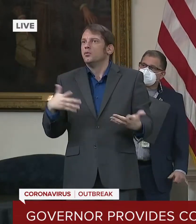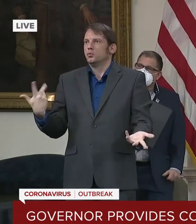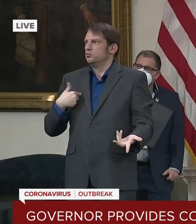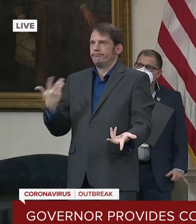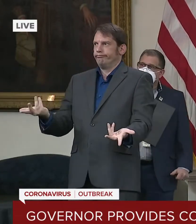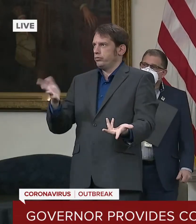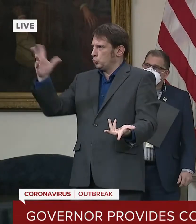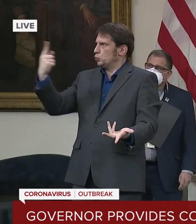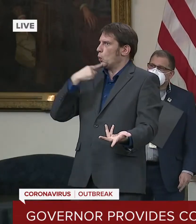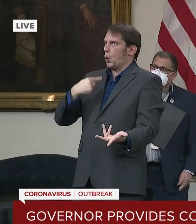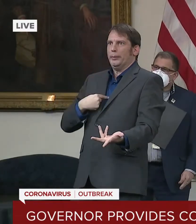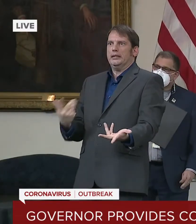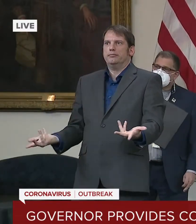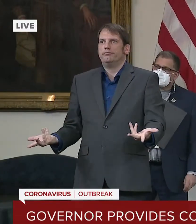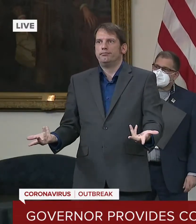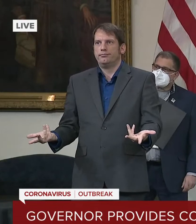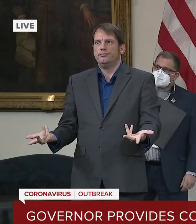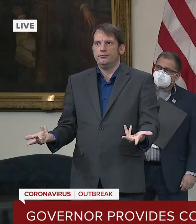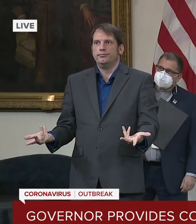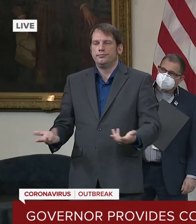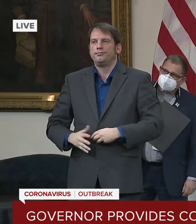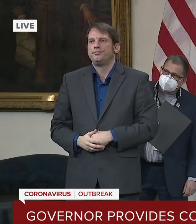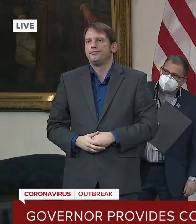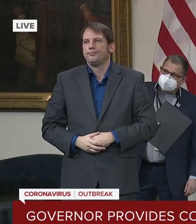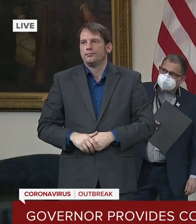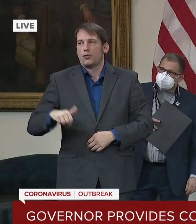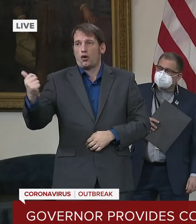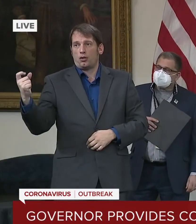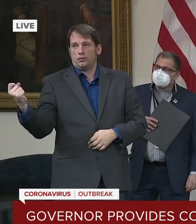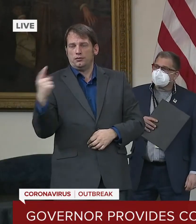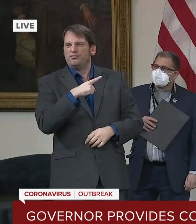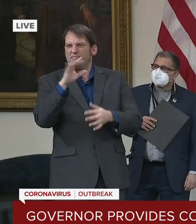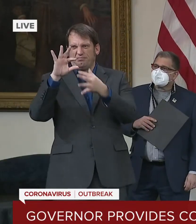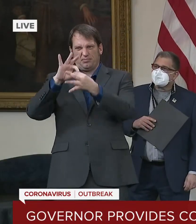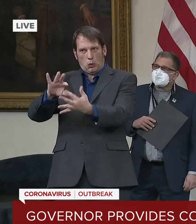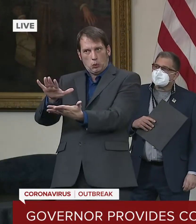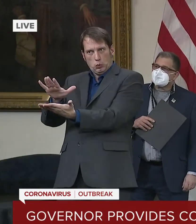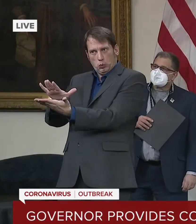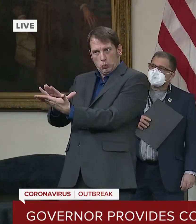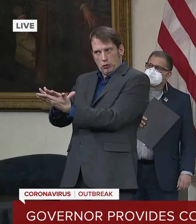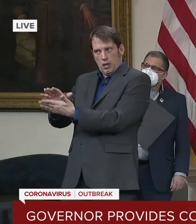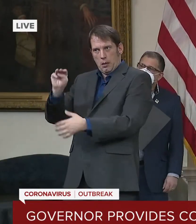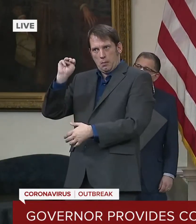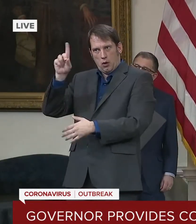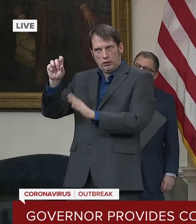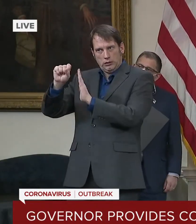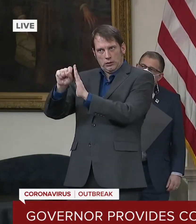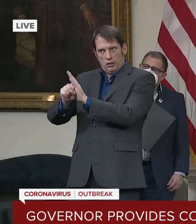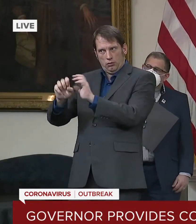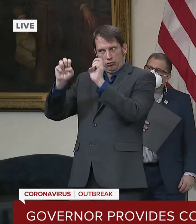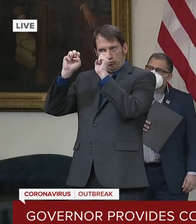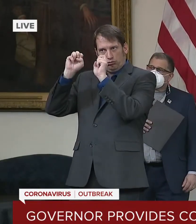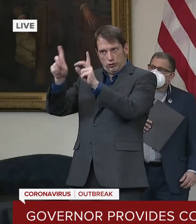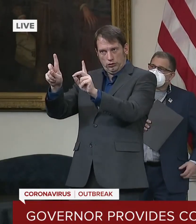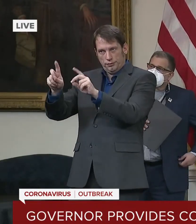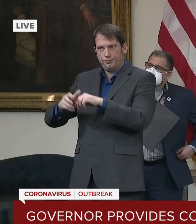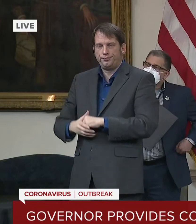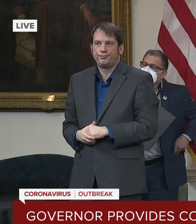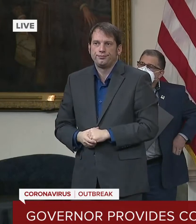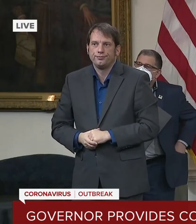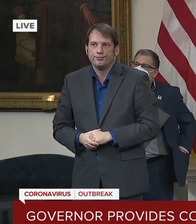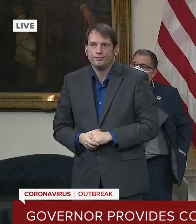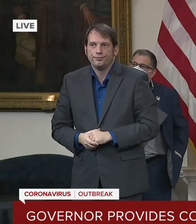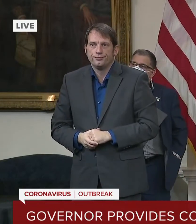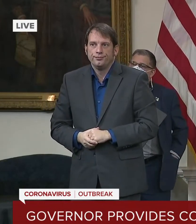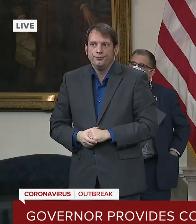schools. There's a letter issued this morning by the Maryland State Education Association head, rebuffing a lot of the things you called